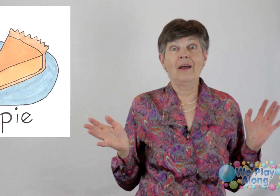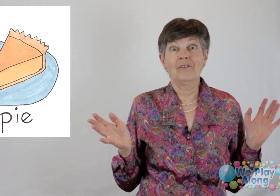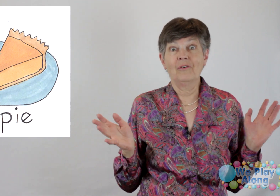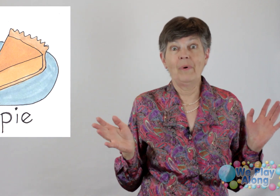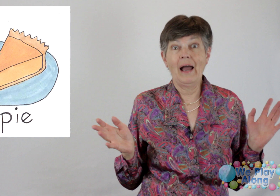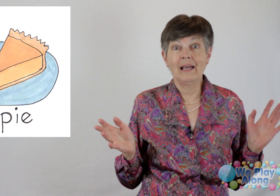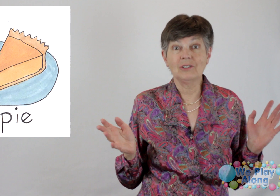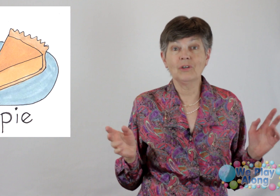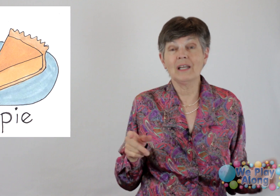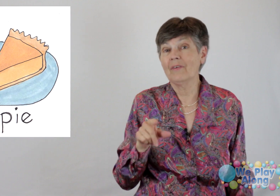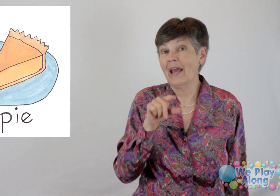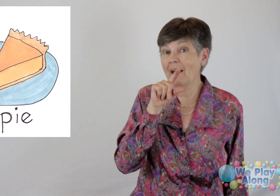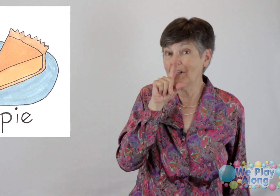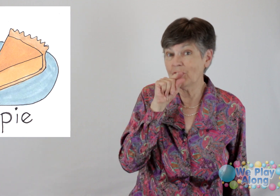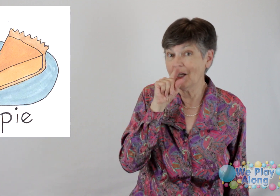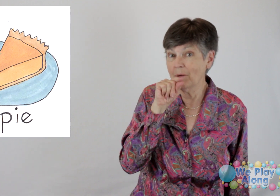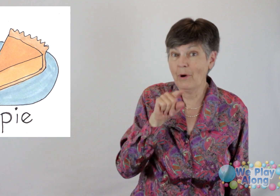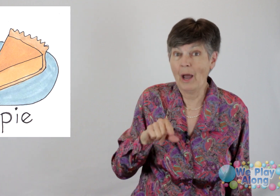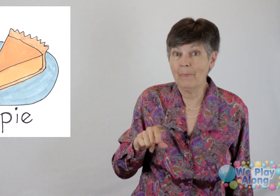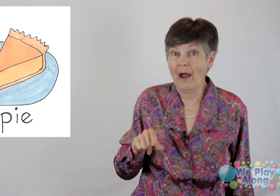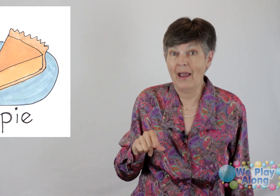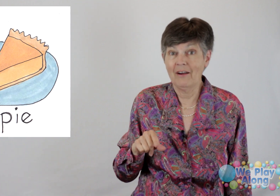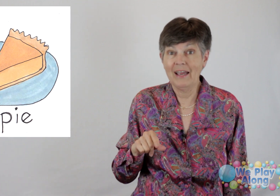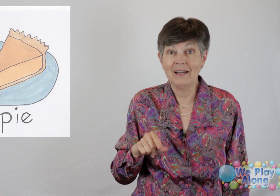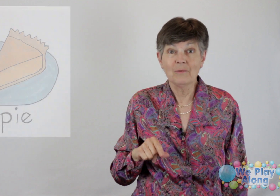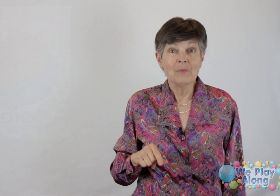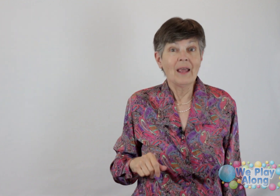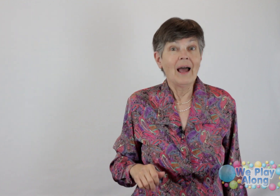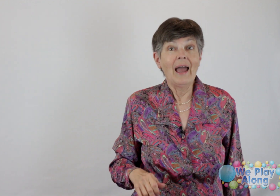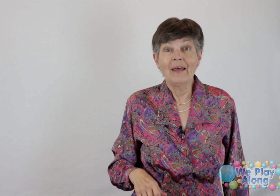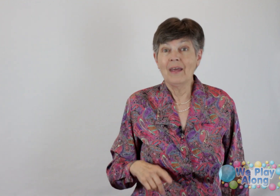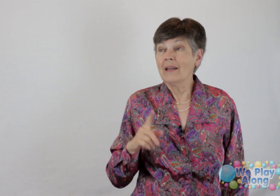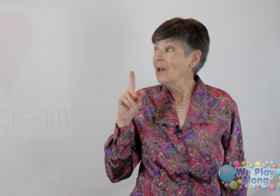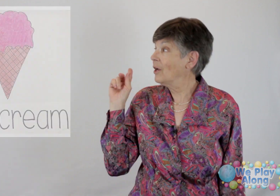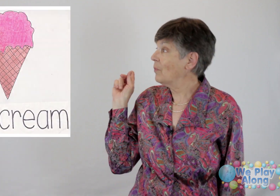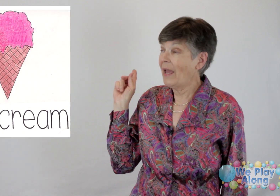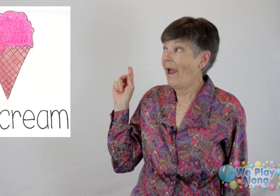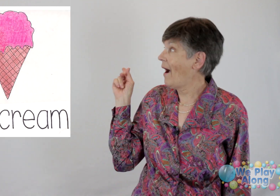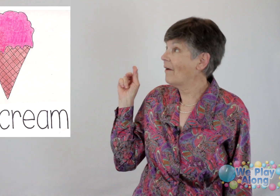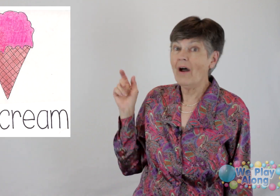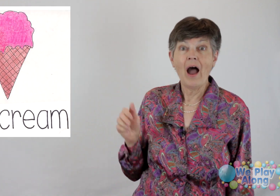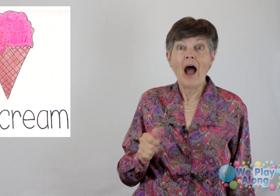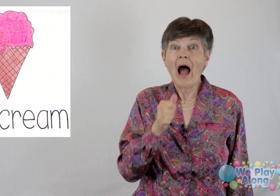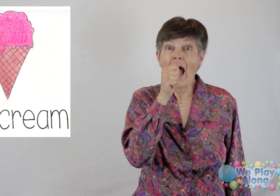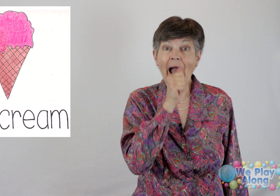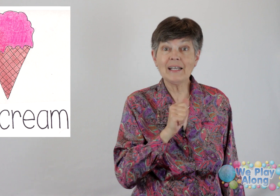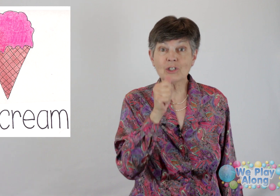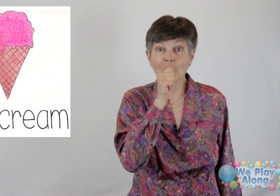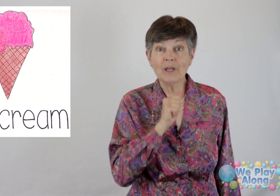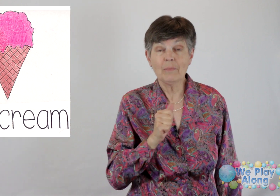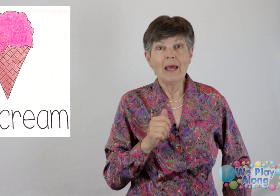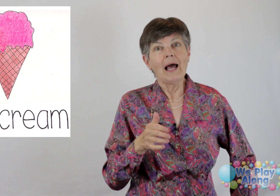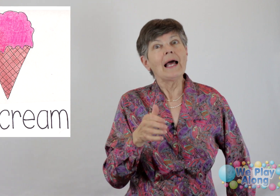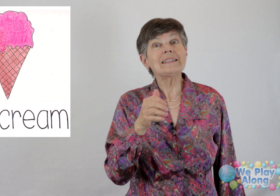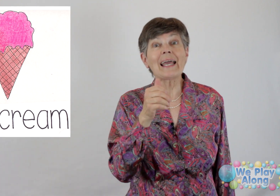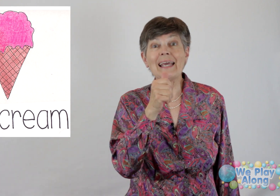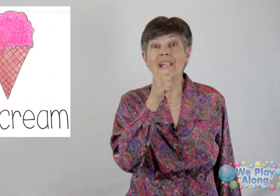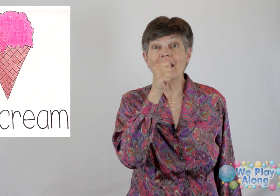manner of pies. You could even have a chicken pot pie, right? And then here we have ice cream. It's like eating an